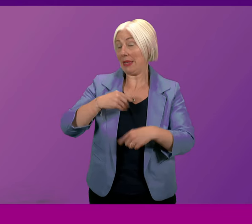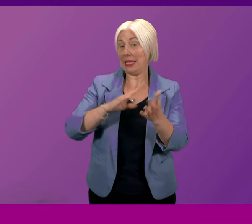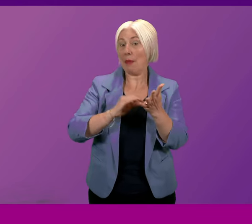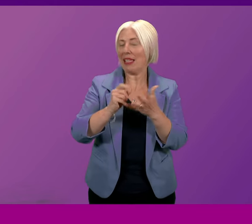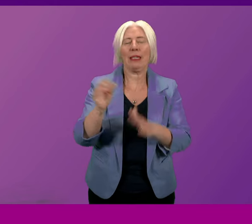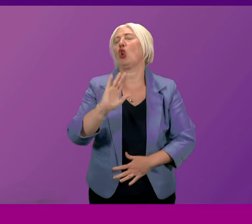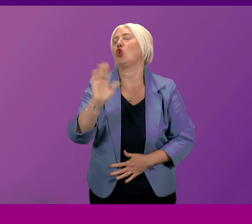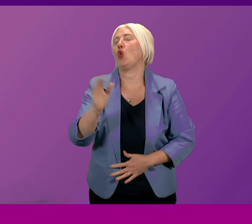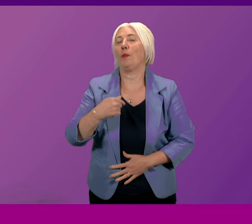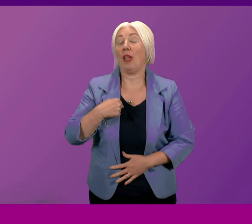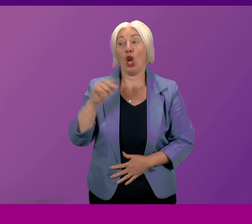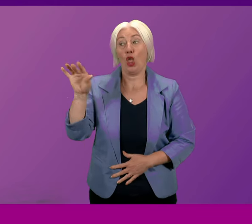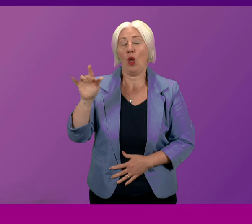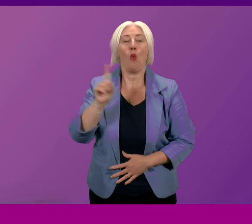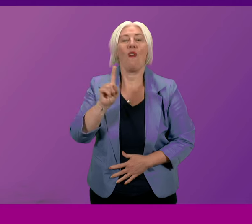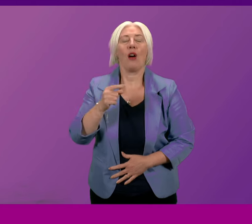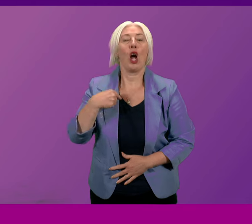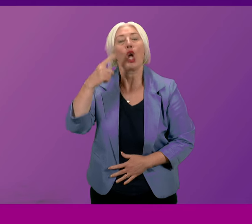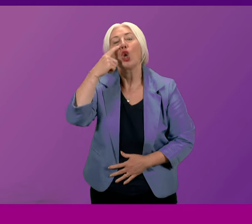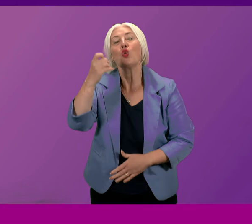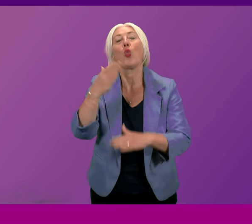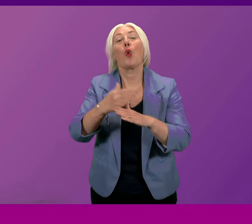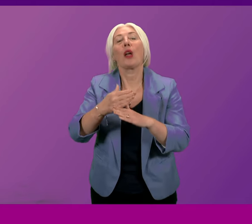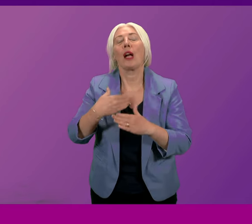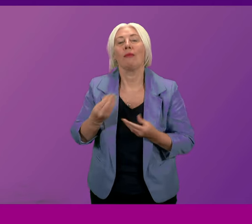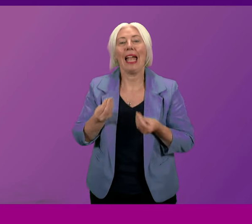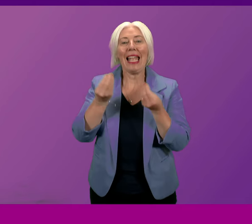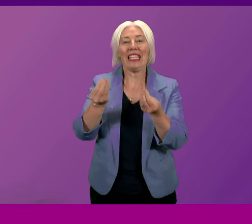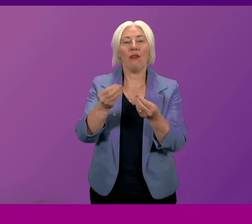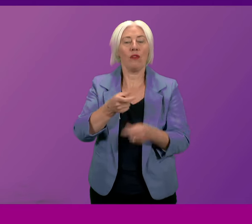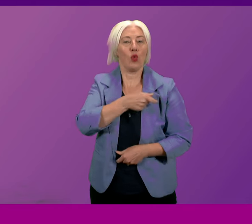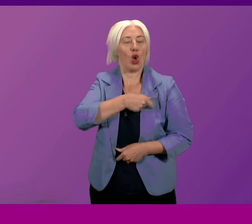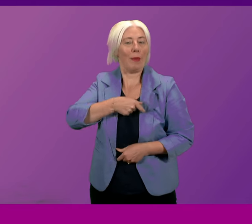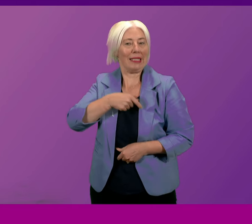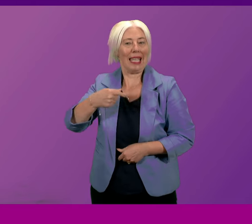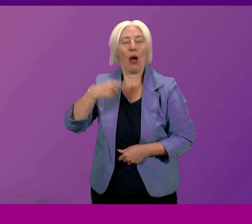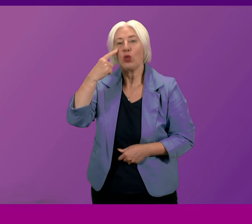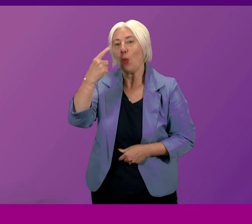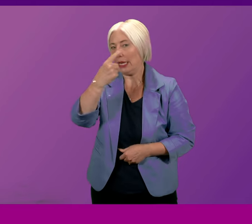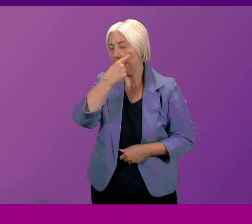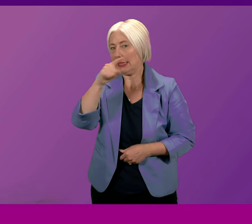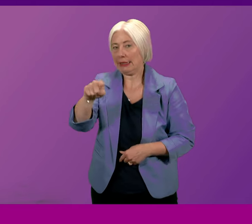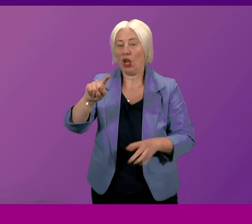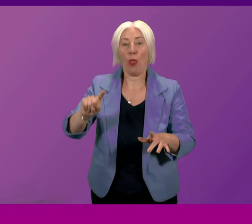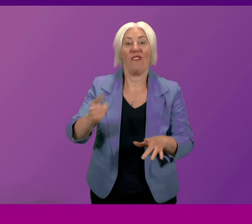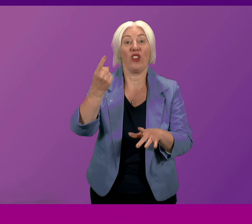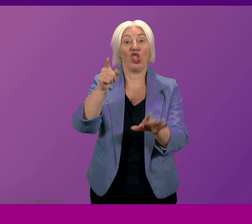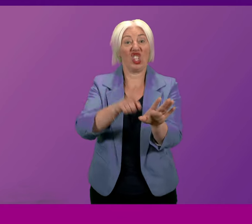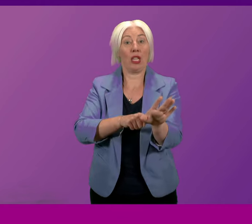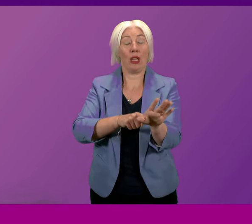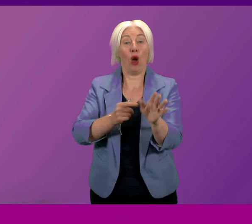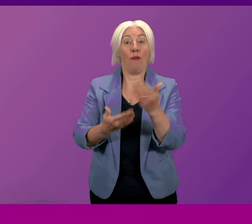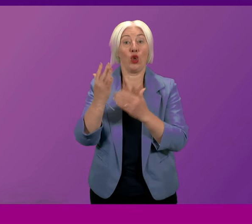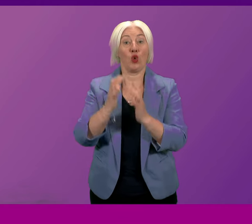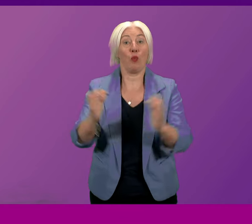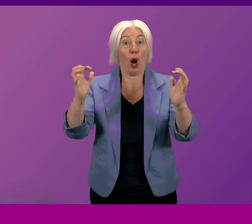was there as a youth worker, giving evidence as a committee witness back in Parliament's first year.